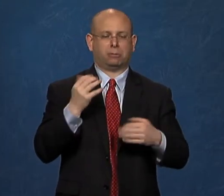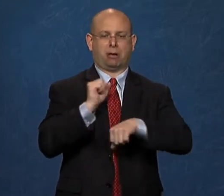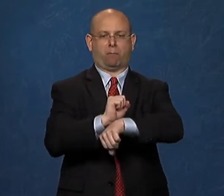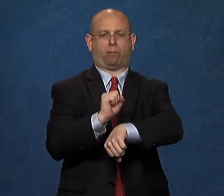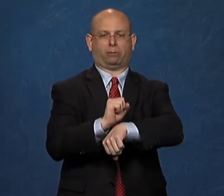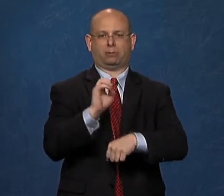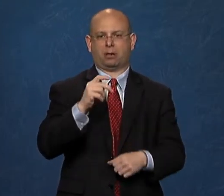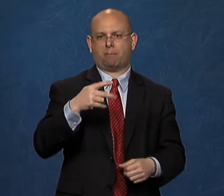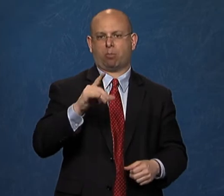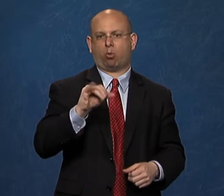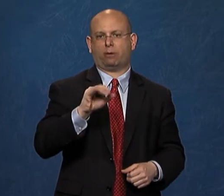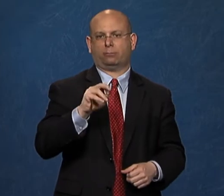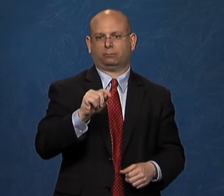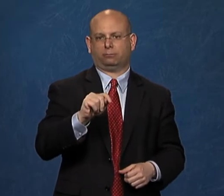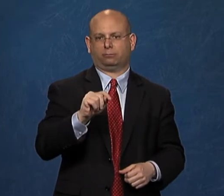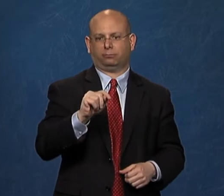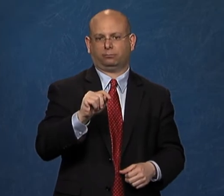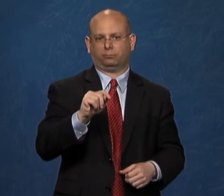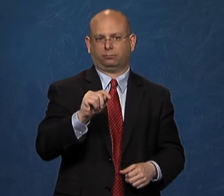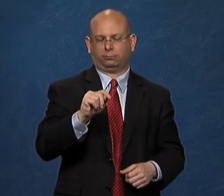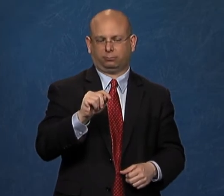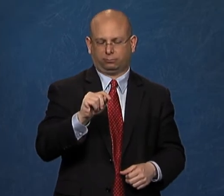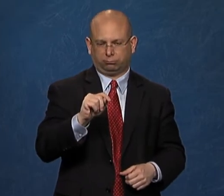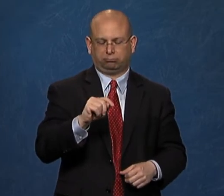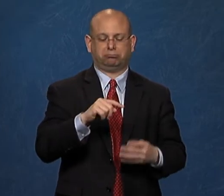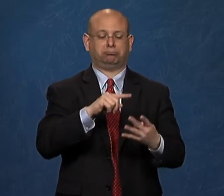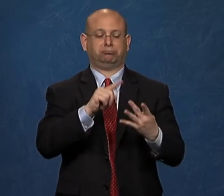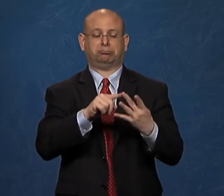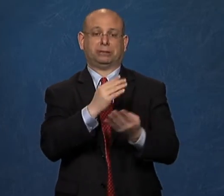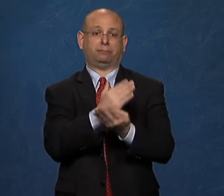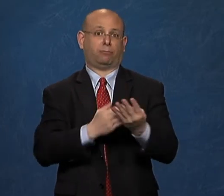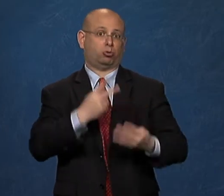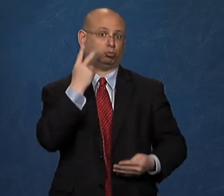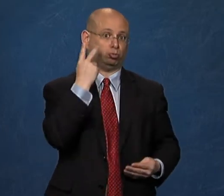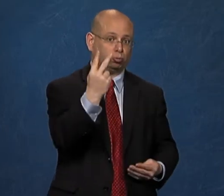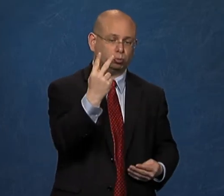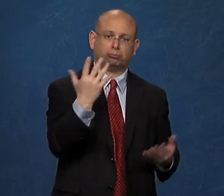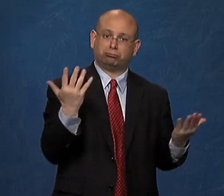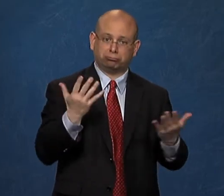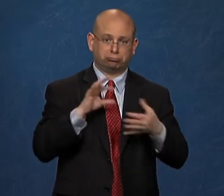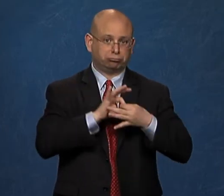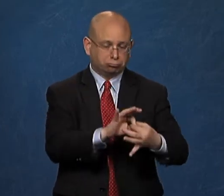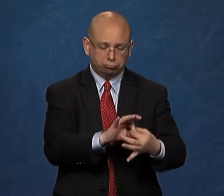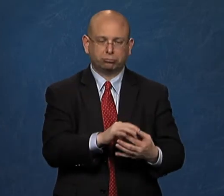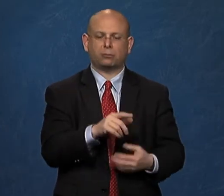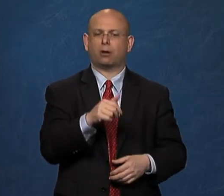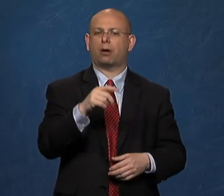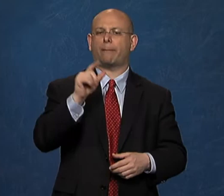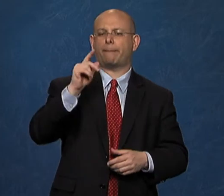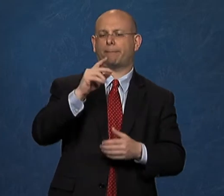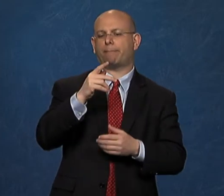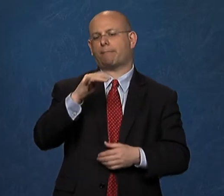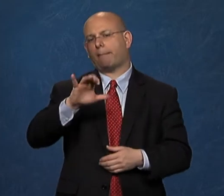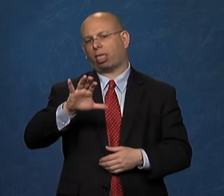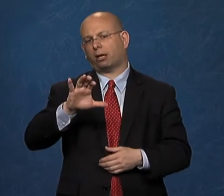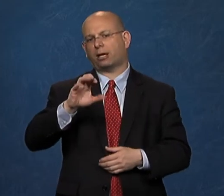1, and that covers issues related to employment. The second title, or Part 2, pertains